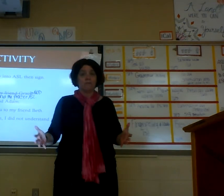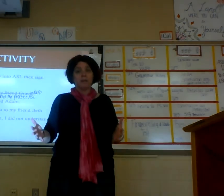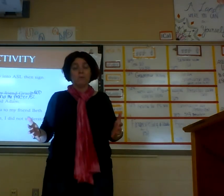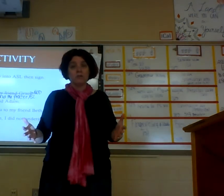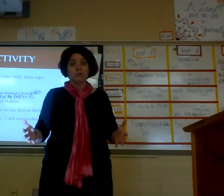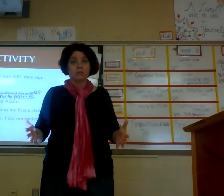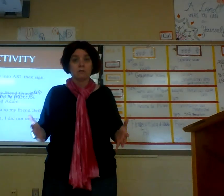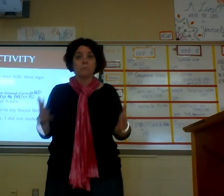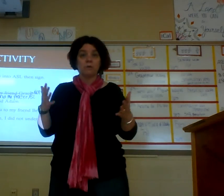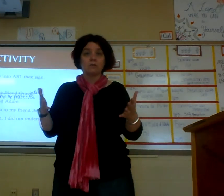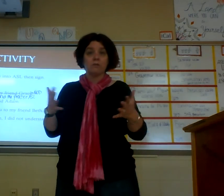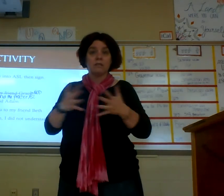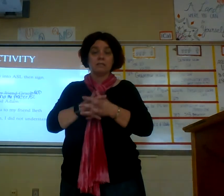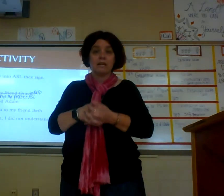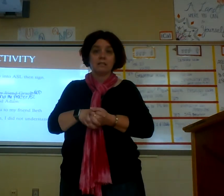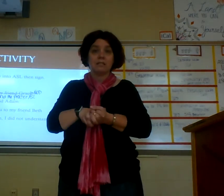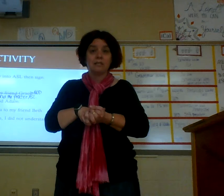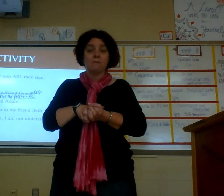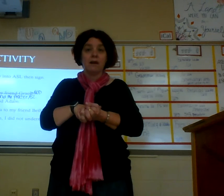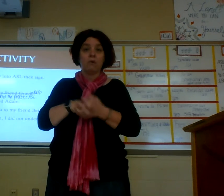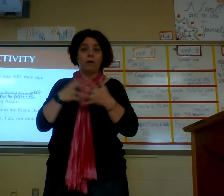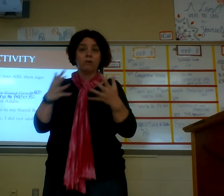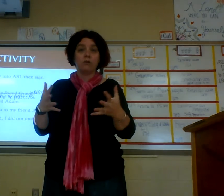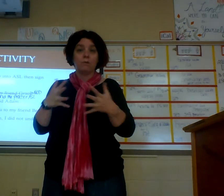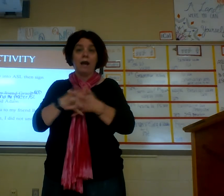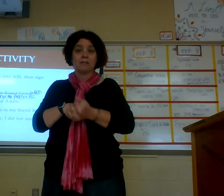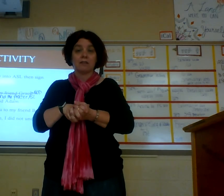any questions, please don't hesitate to seek me out, whether you ask to come